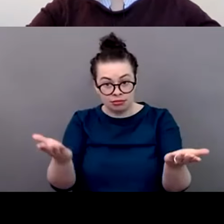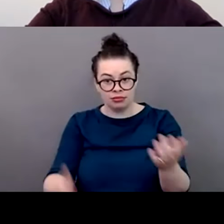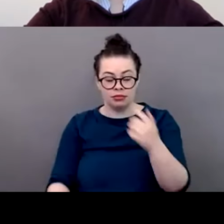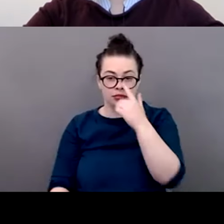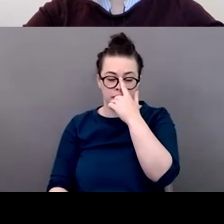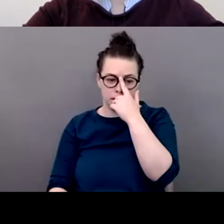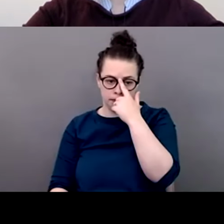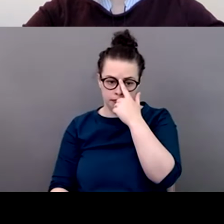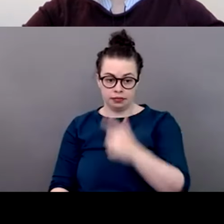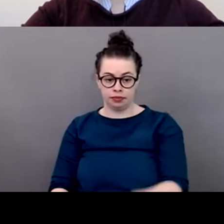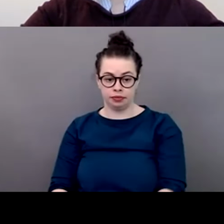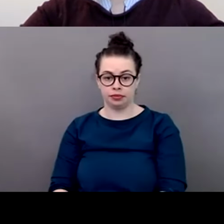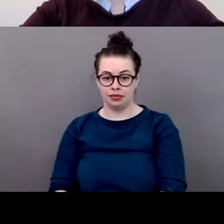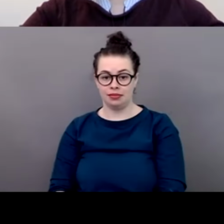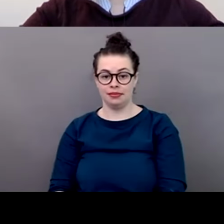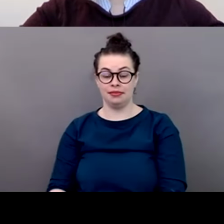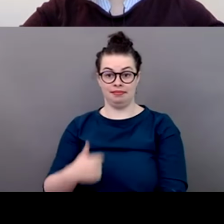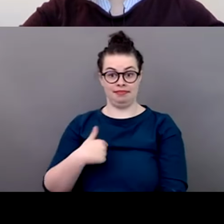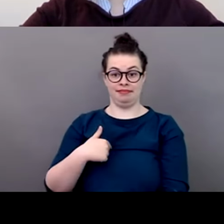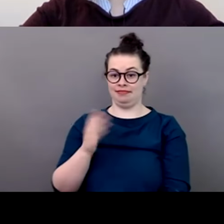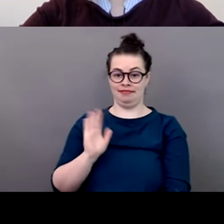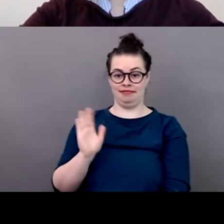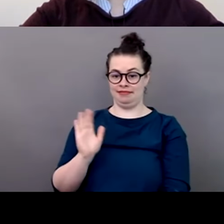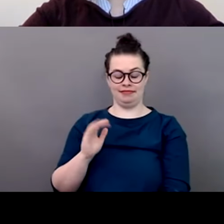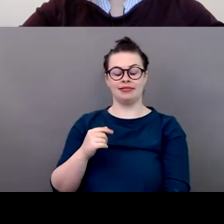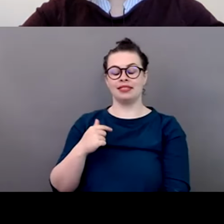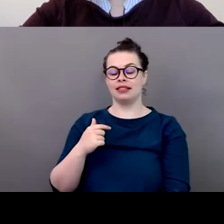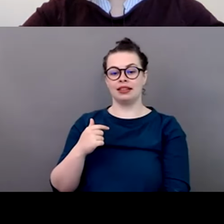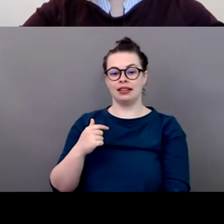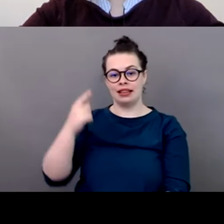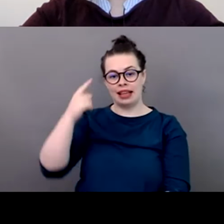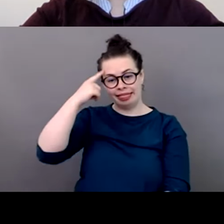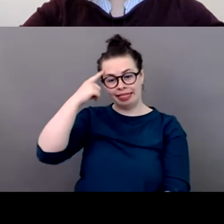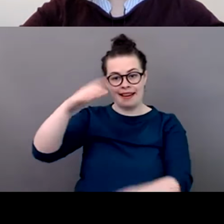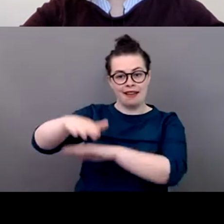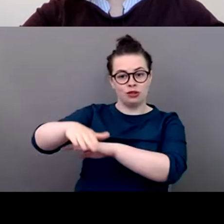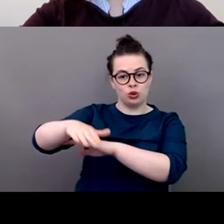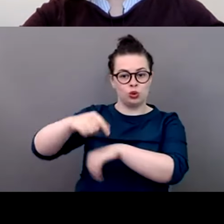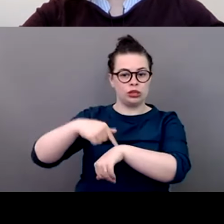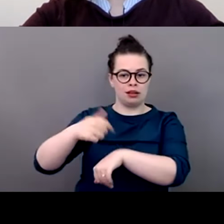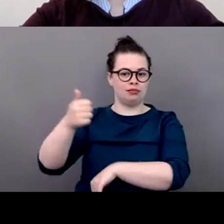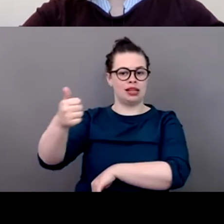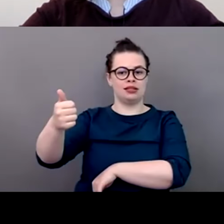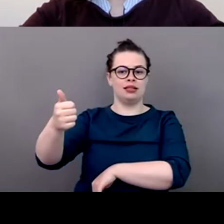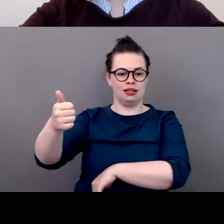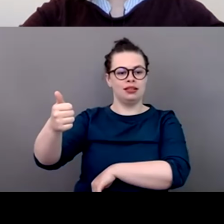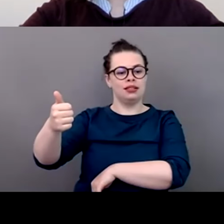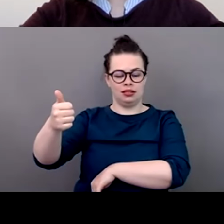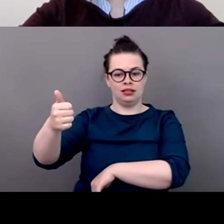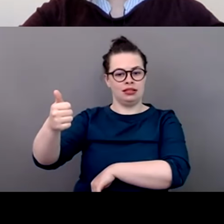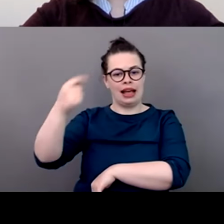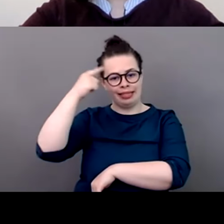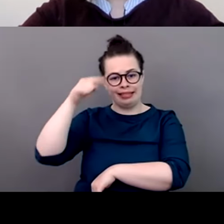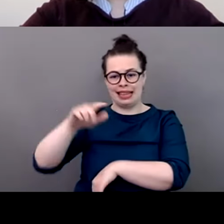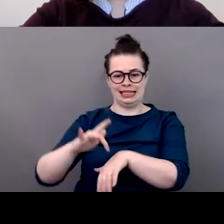guess. I would leave this question for the afternoon session. I think that is a very sensitive